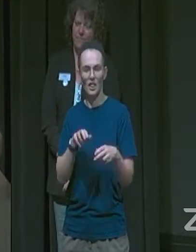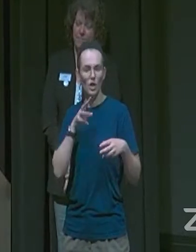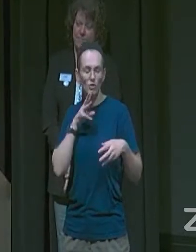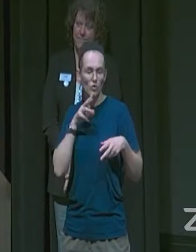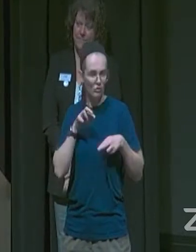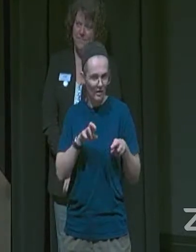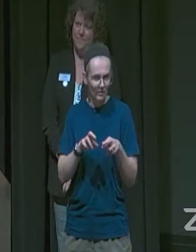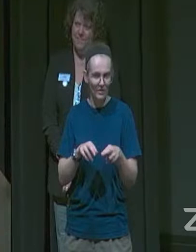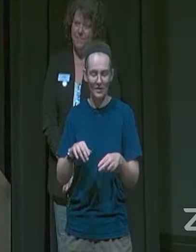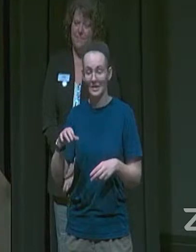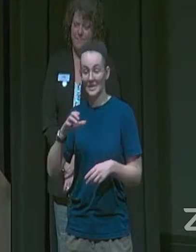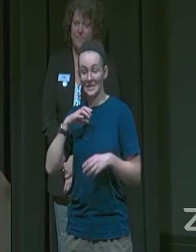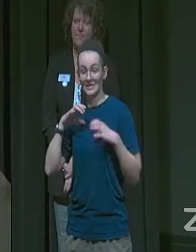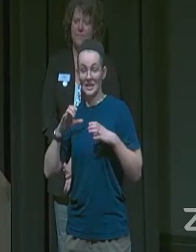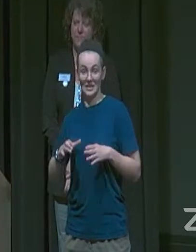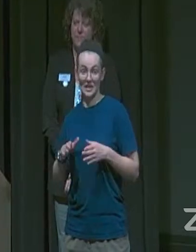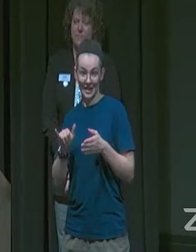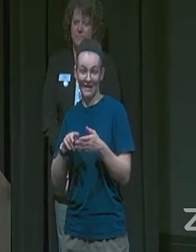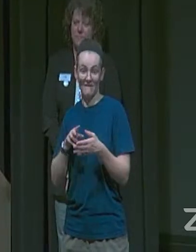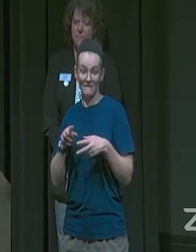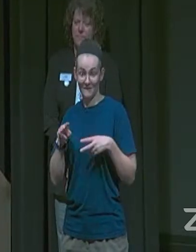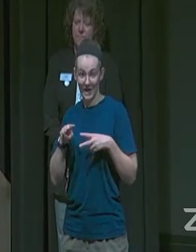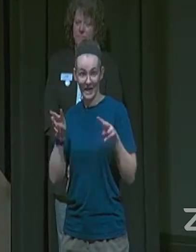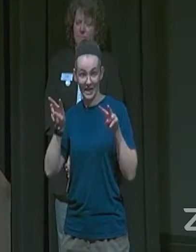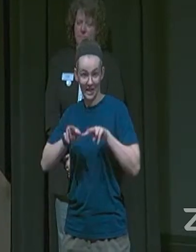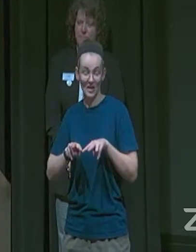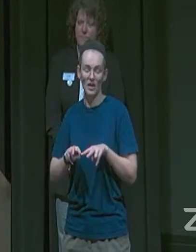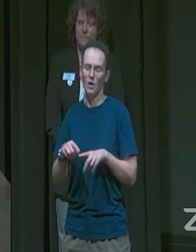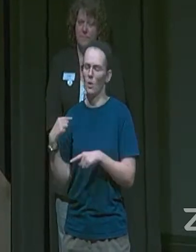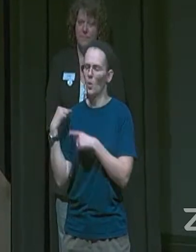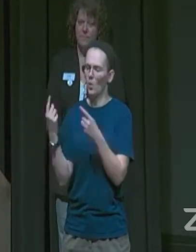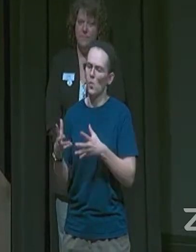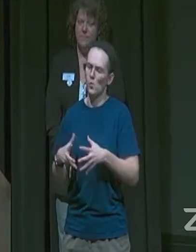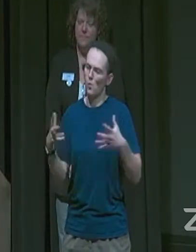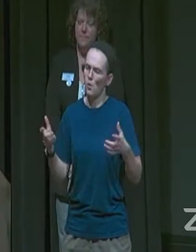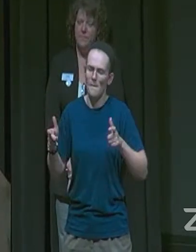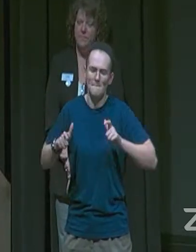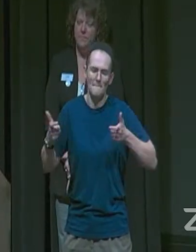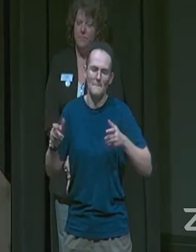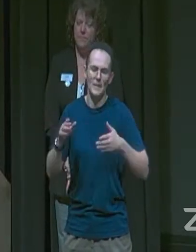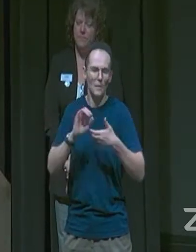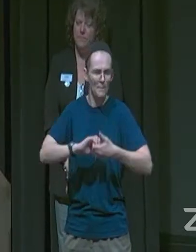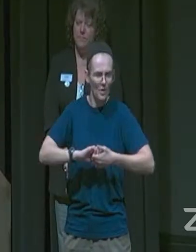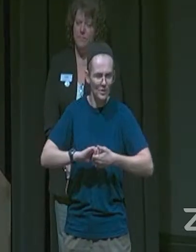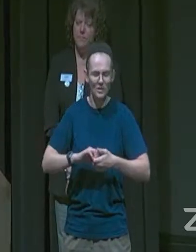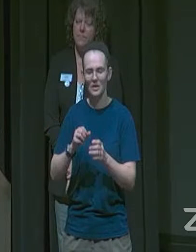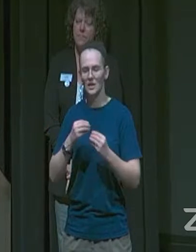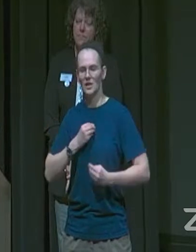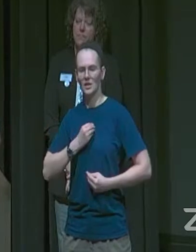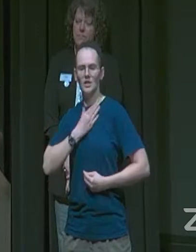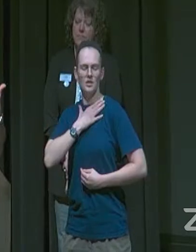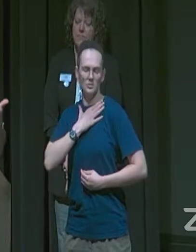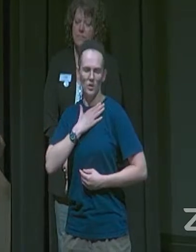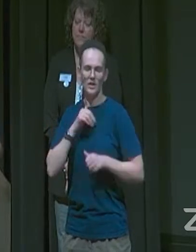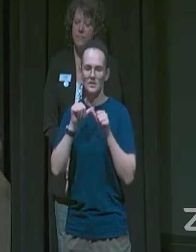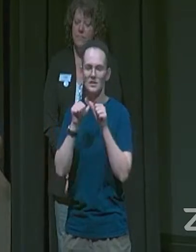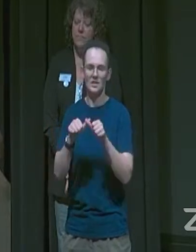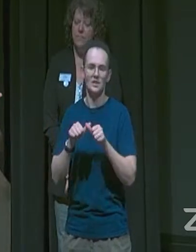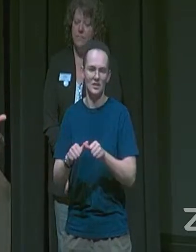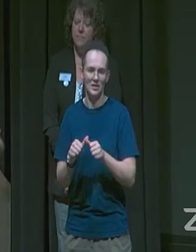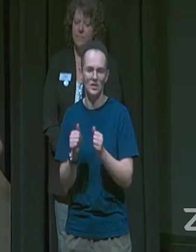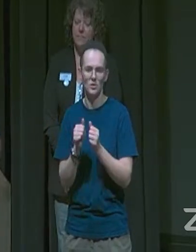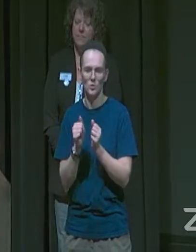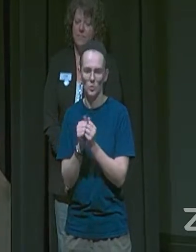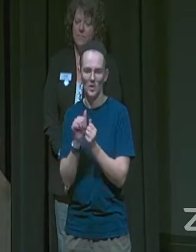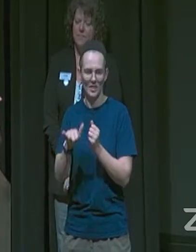the citizen of the valley, have been instrumental partners and inspirations in continuing